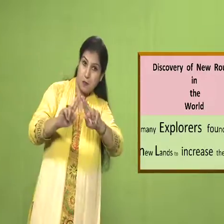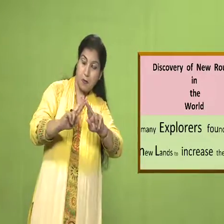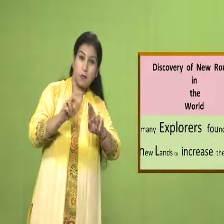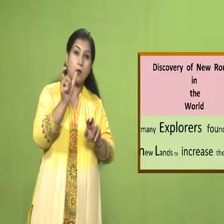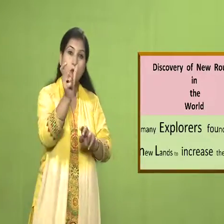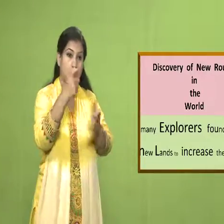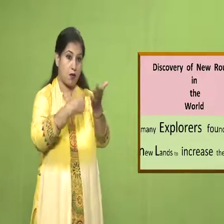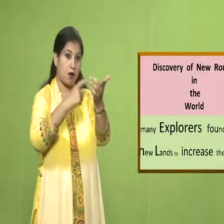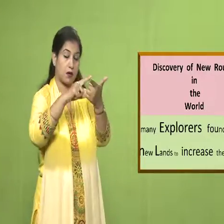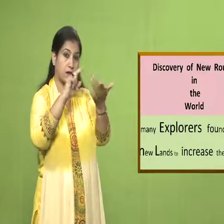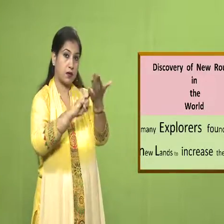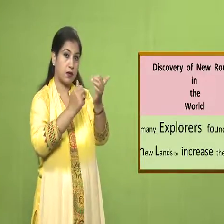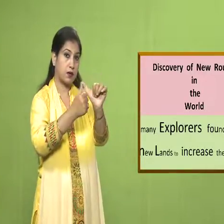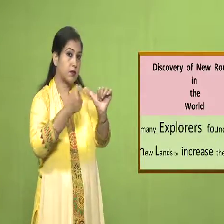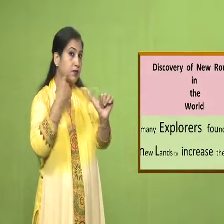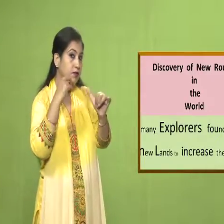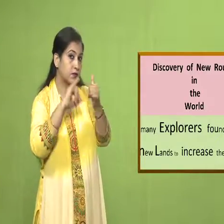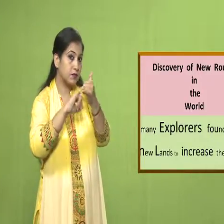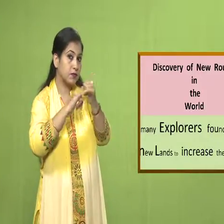many explorers found new lands,